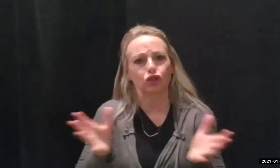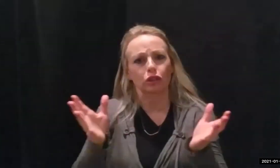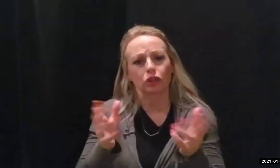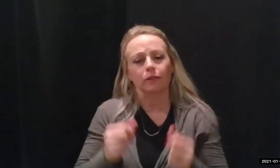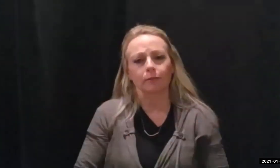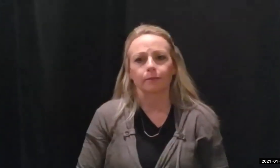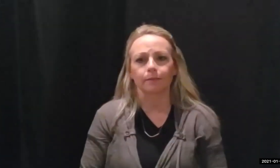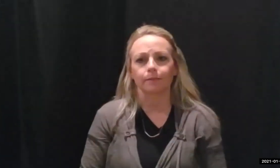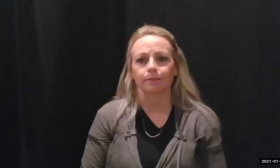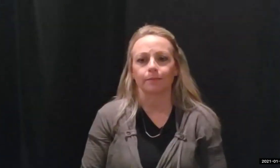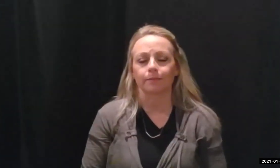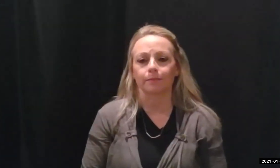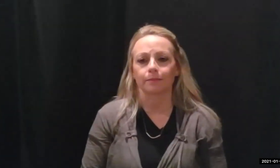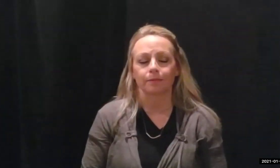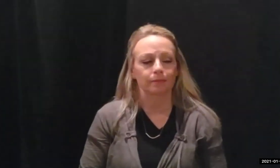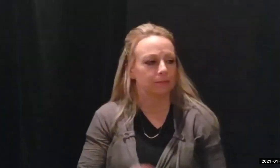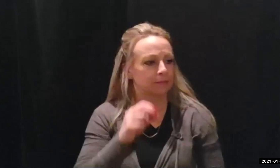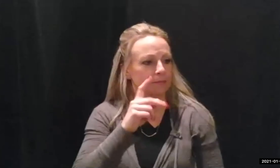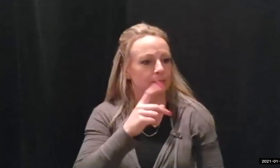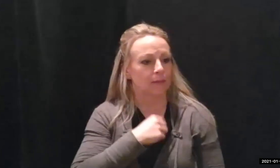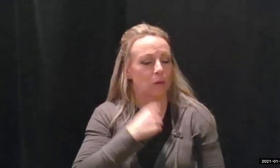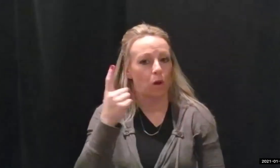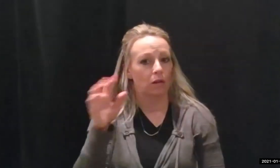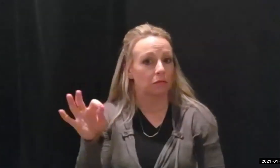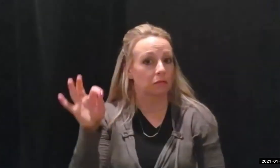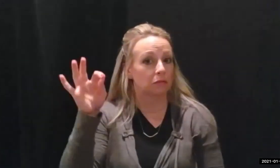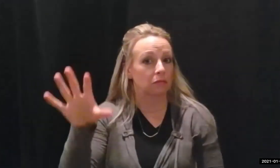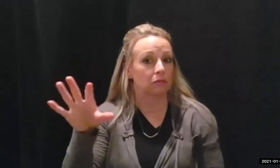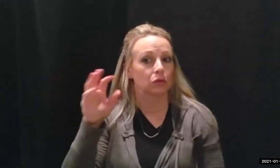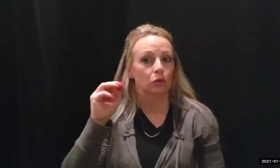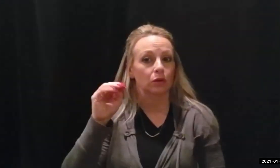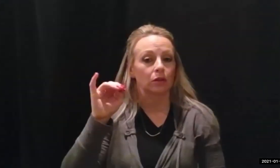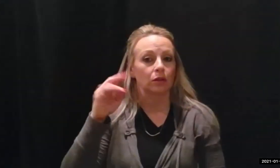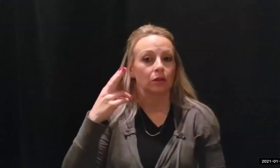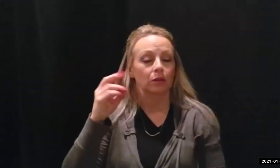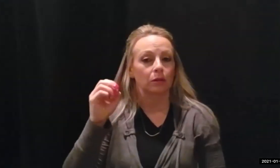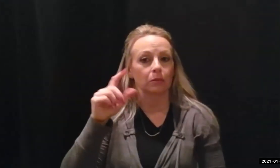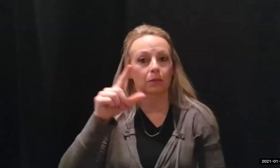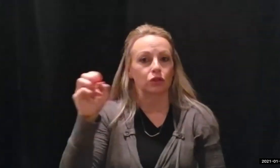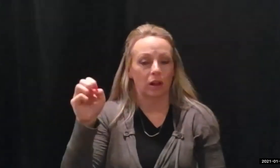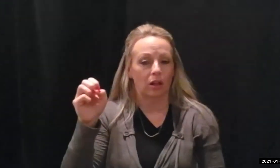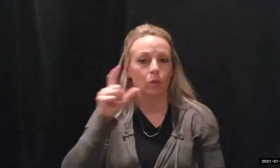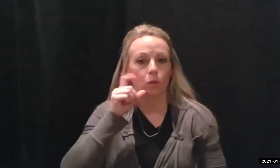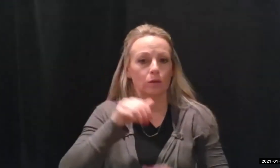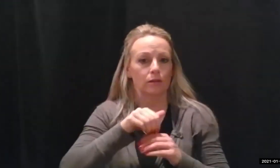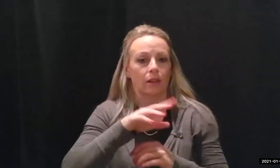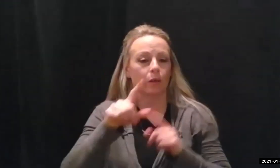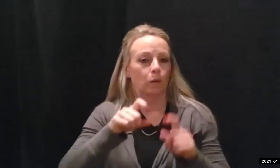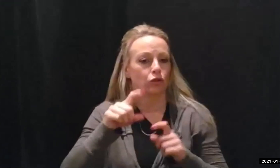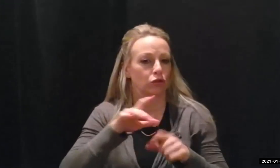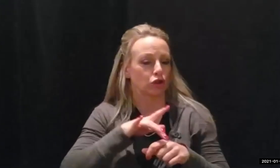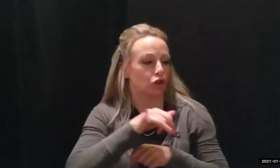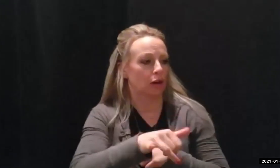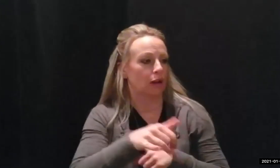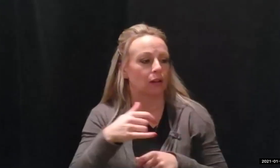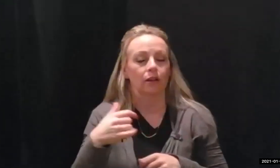Okay. And this is a note to Michelle at WVIK who sent the questions early. We are not able